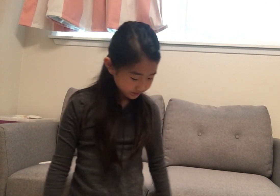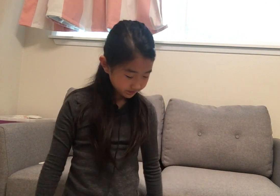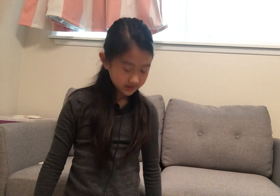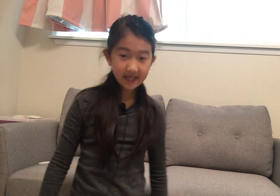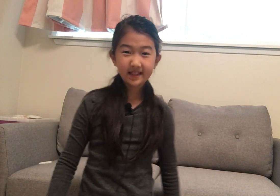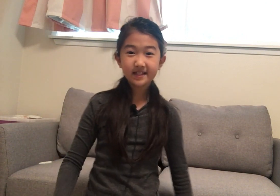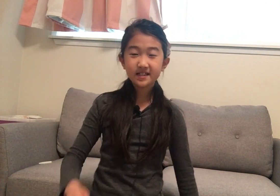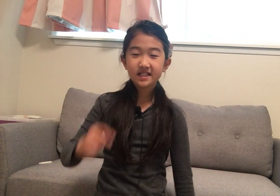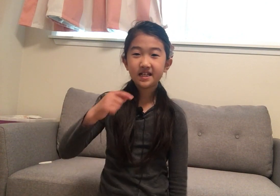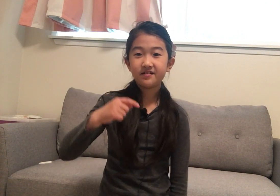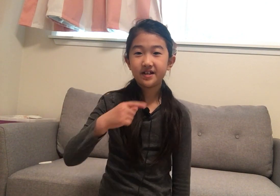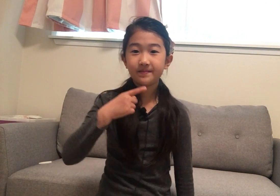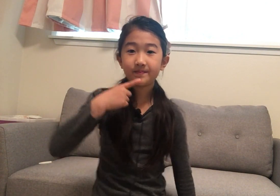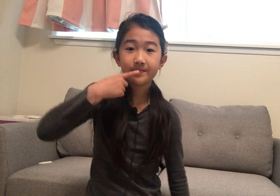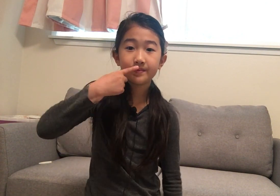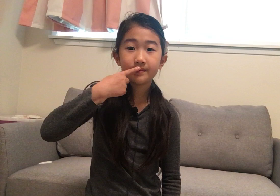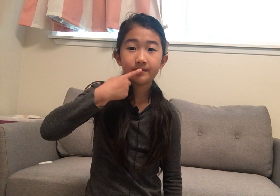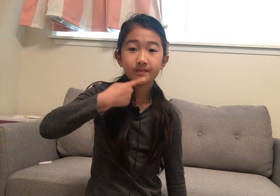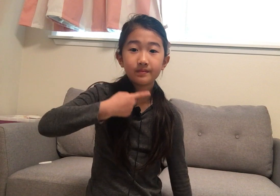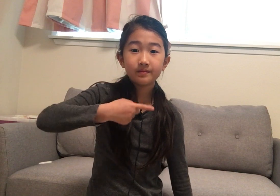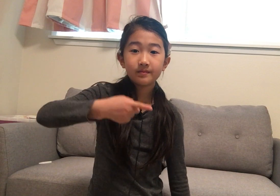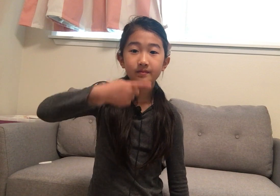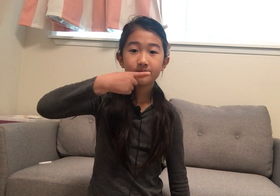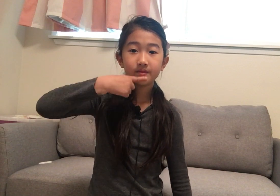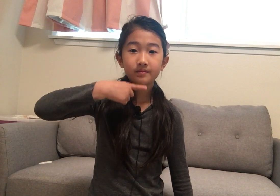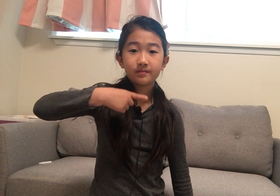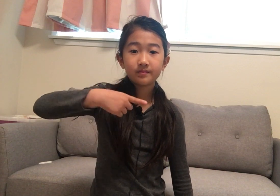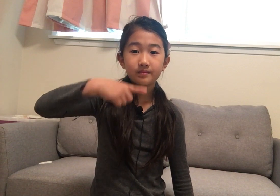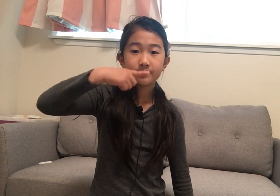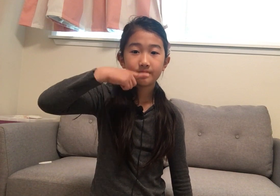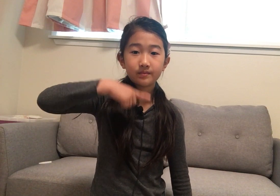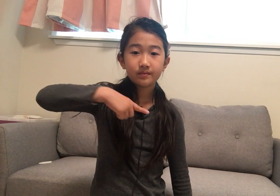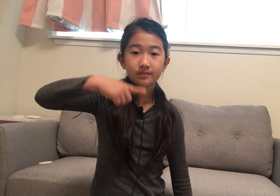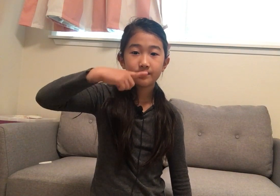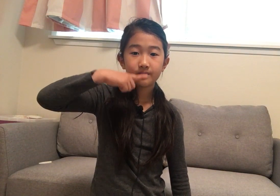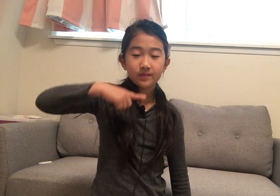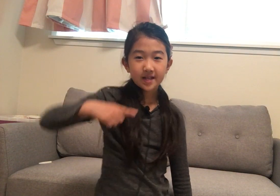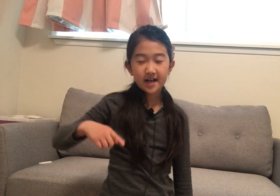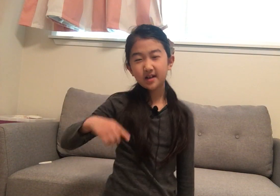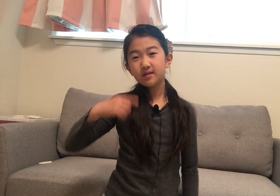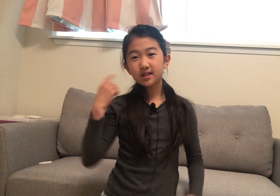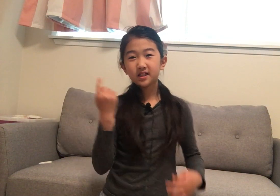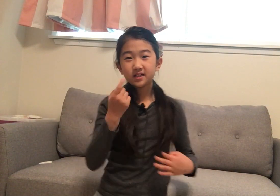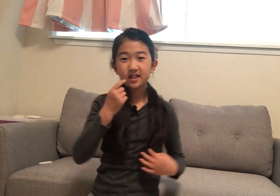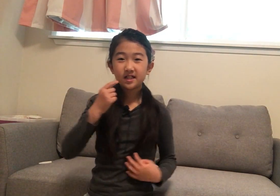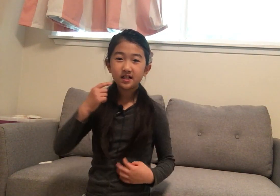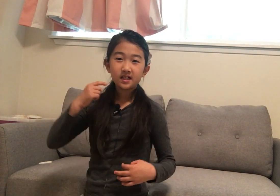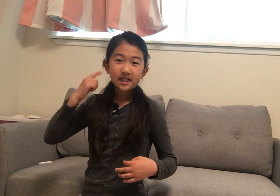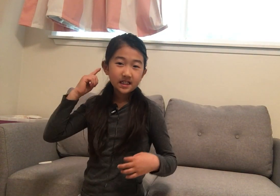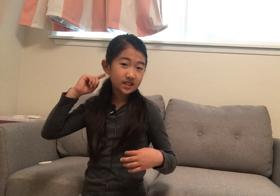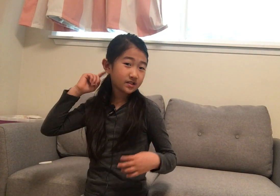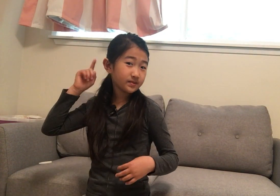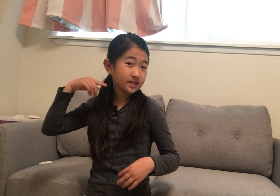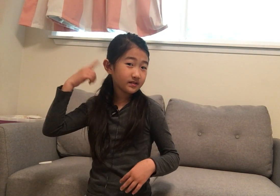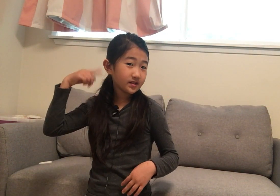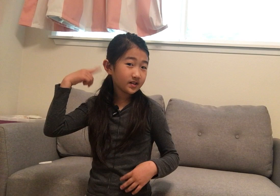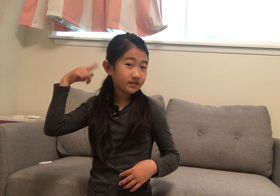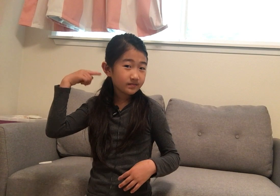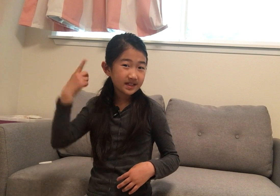and this is hearing i know it looks like this should be hearing but